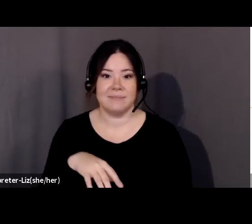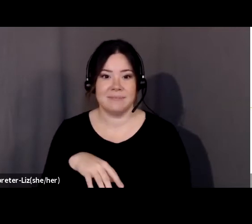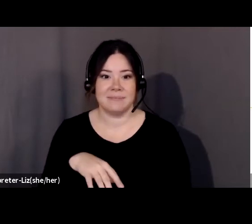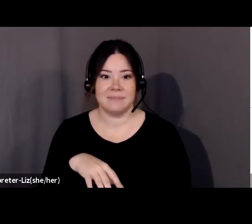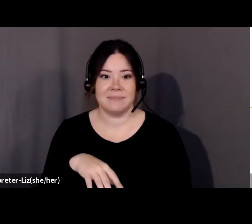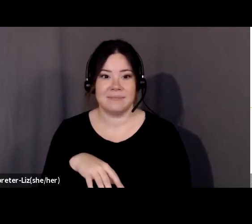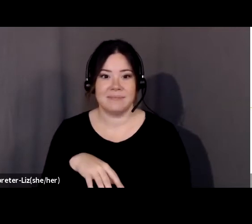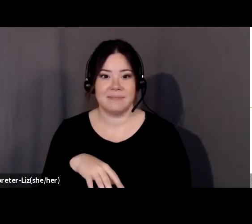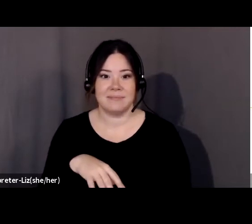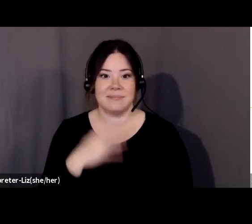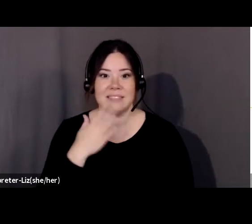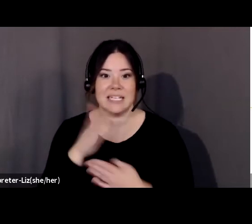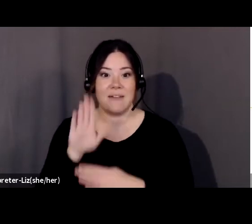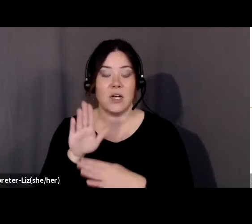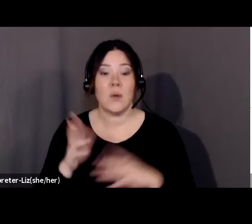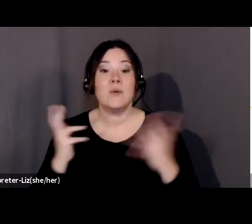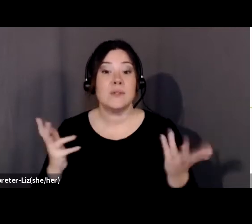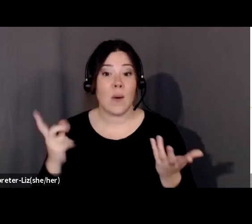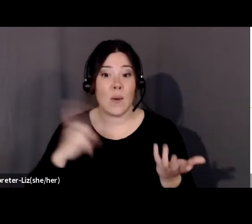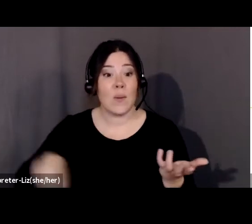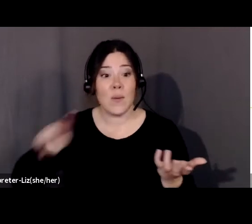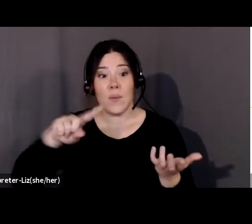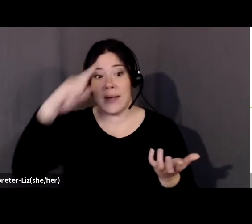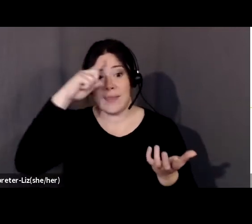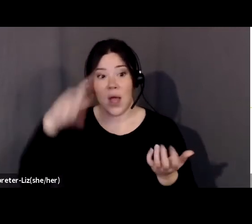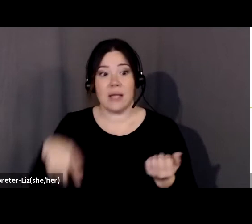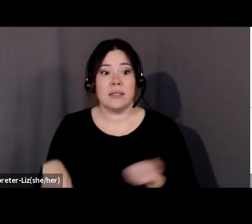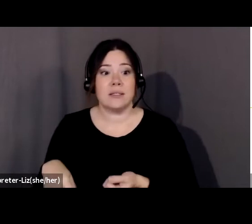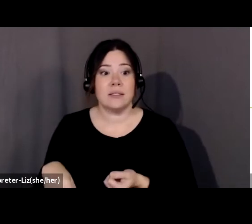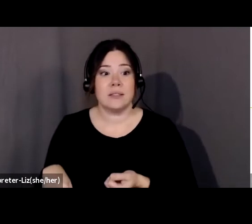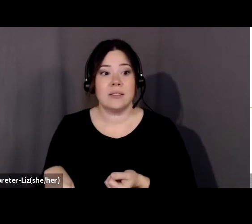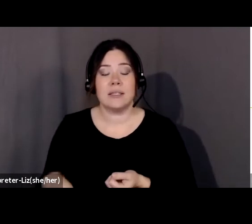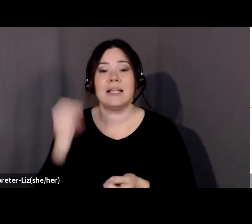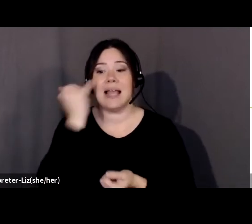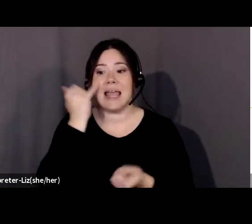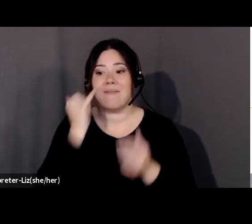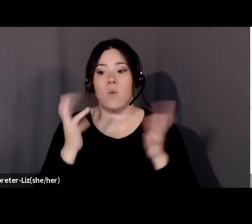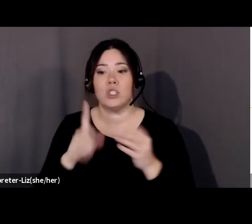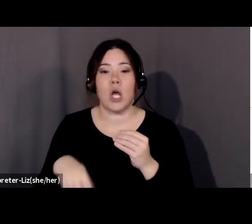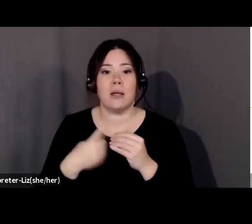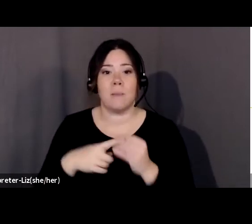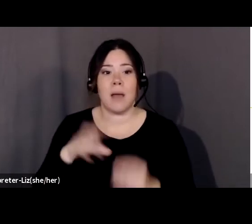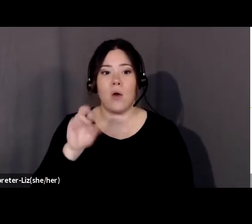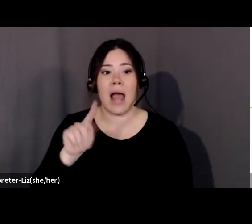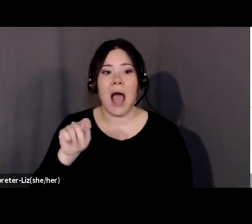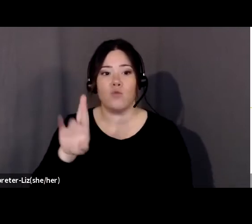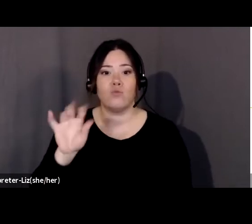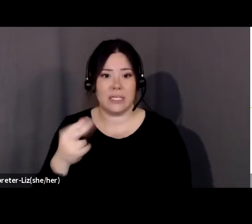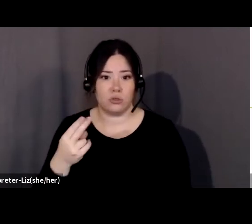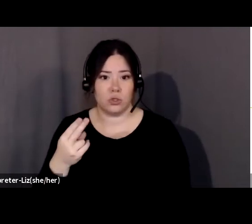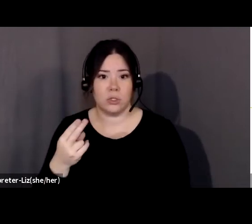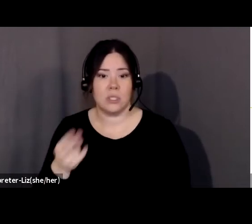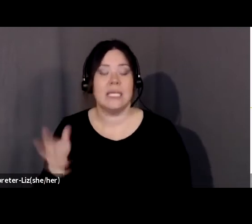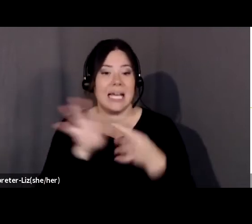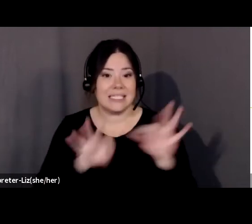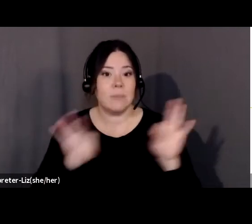Good afternoon. So we thought if we're talking about outreach, it's important to connect outreach with